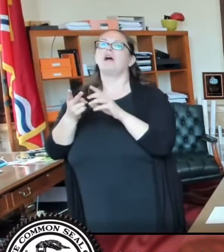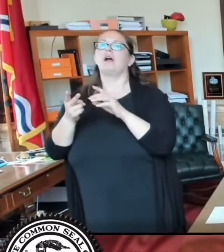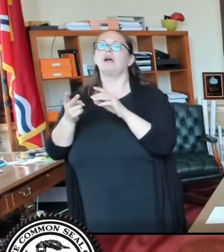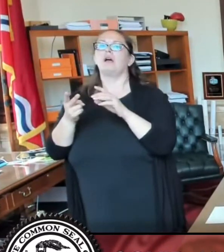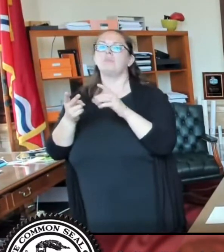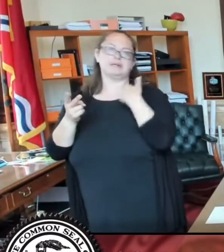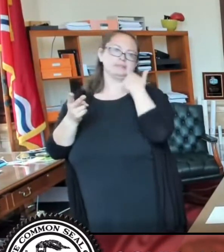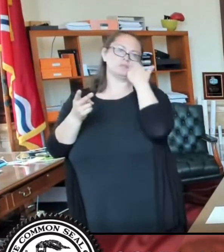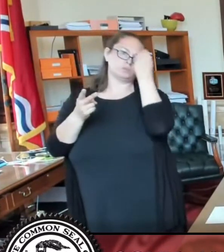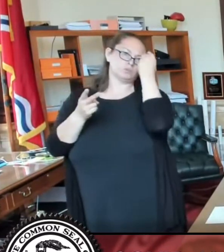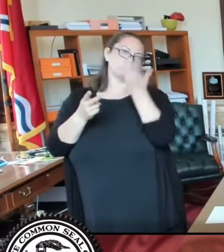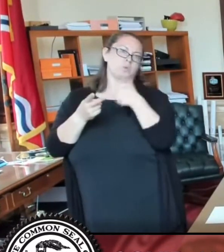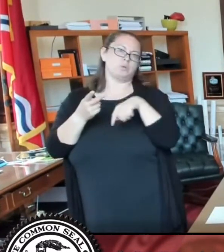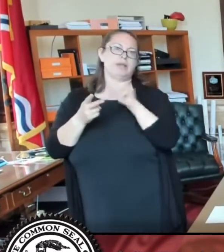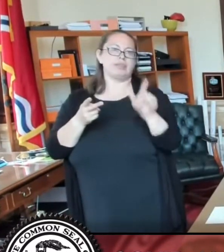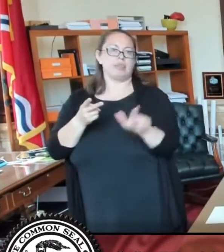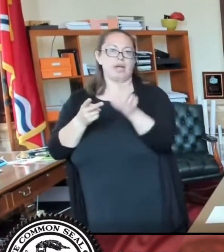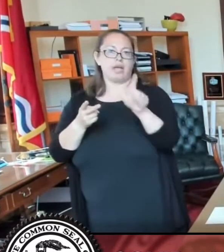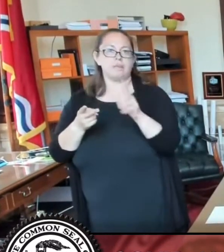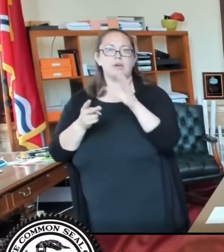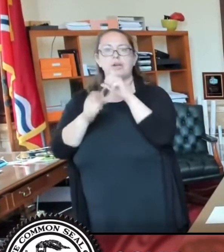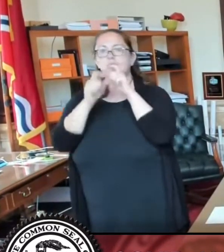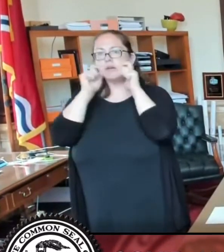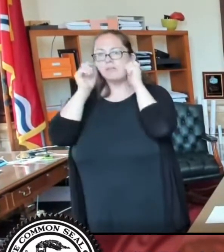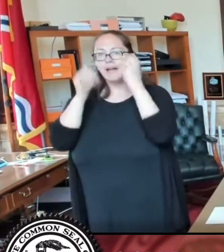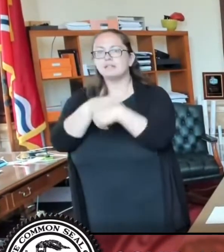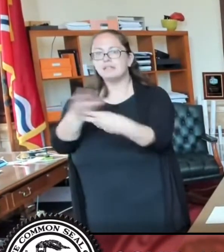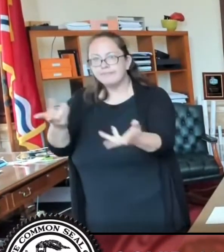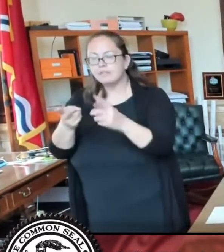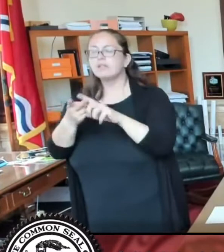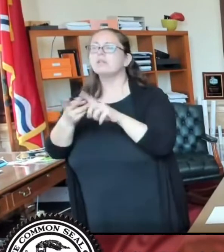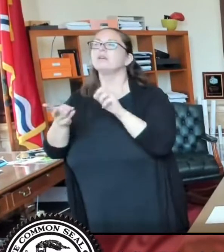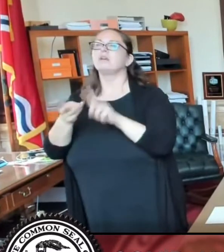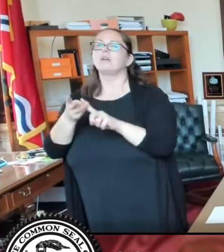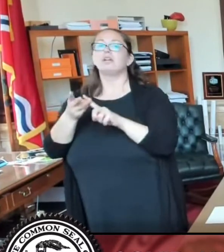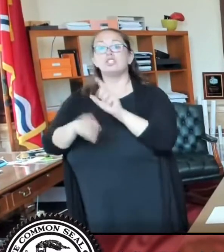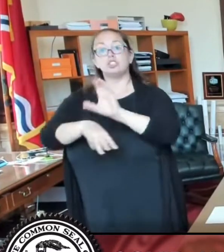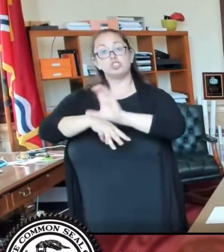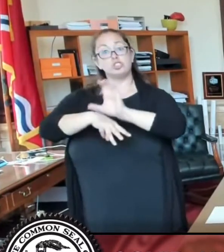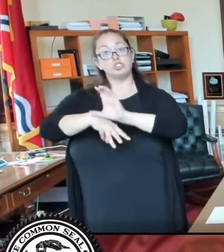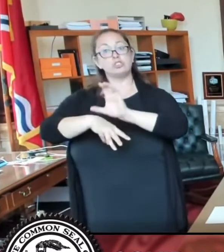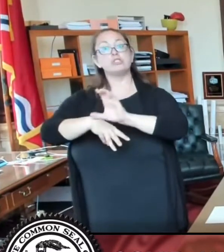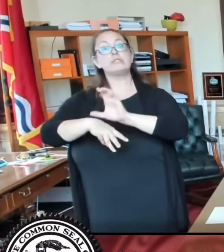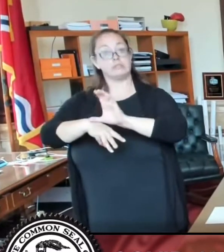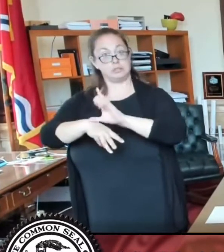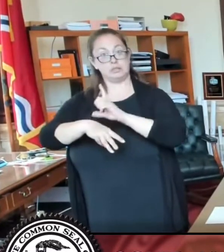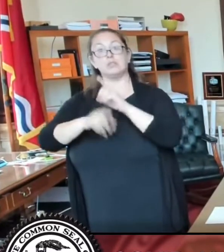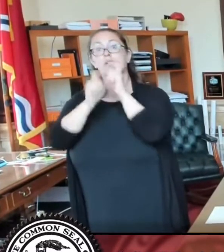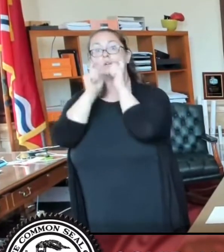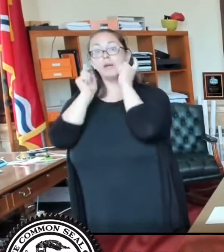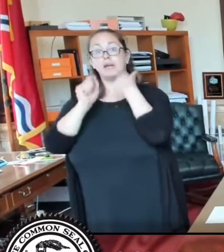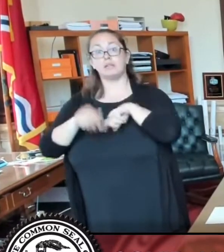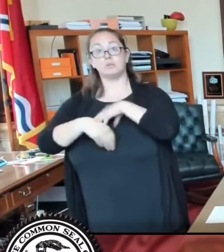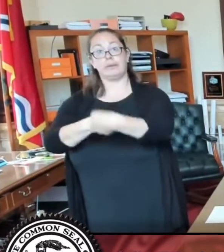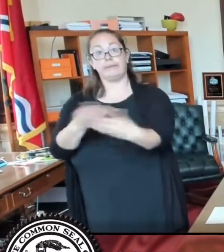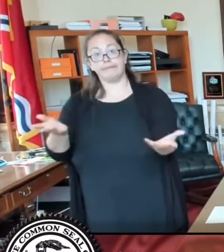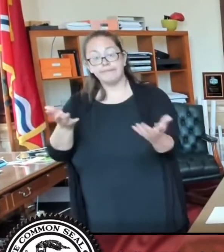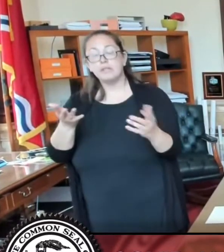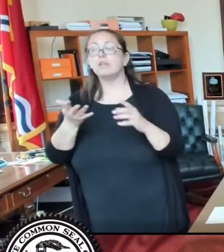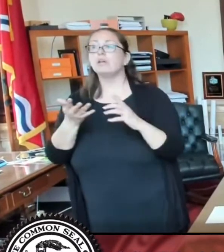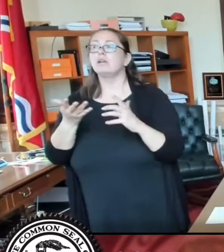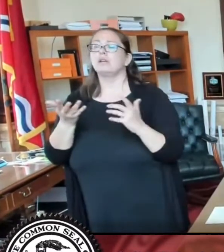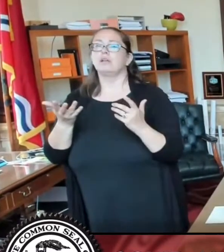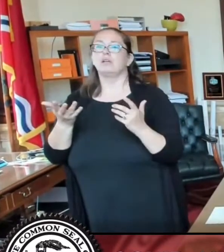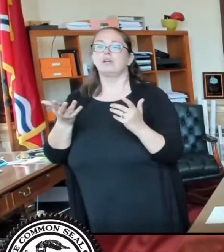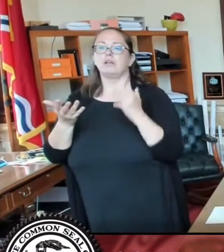just now, to the library. So if we've provided a lot of masks to churches. So it doesn't